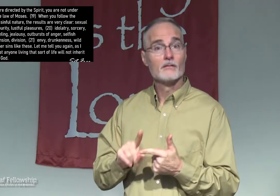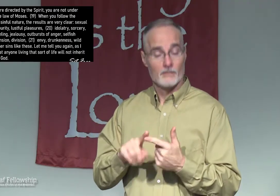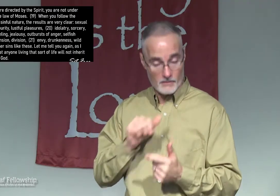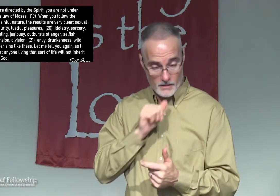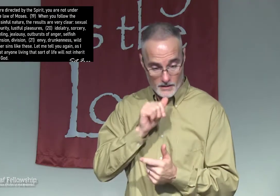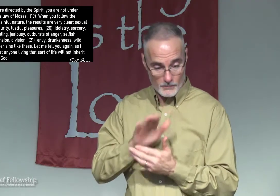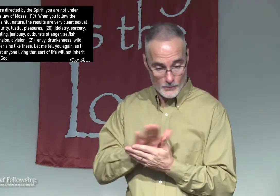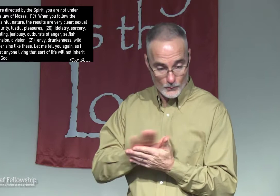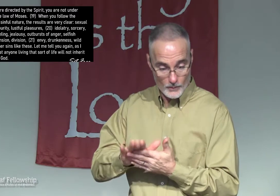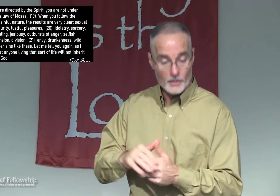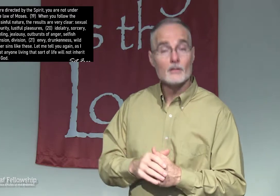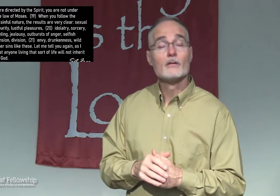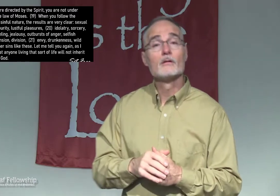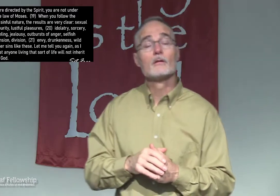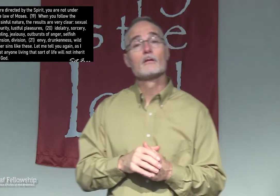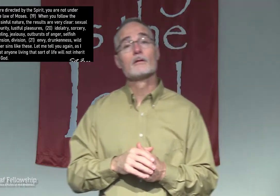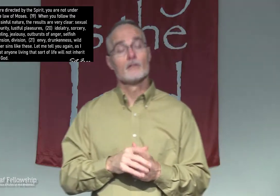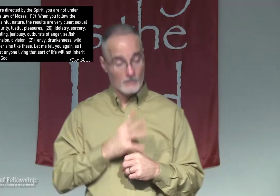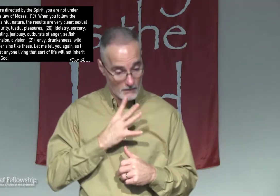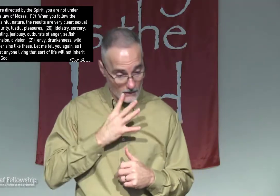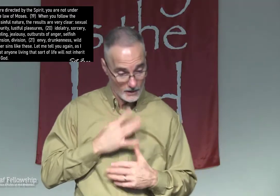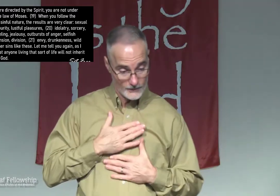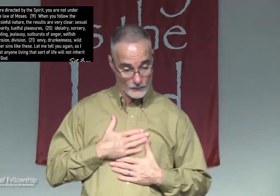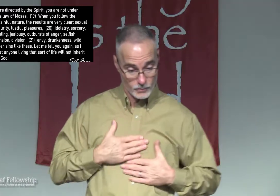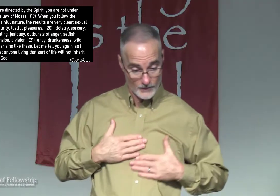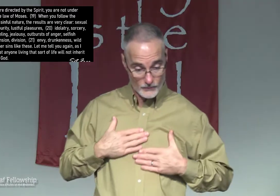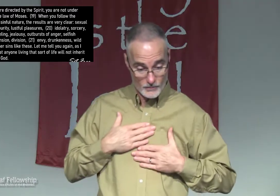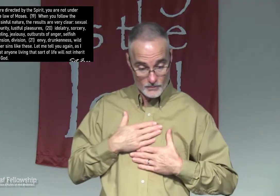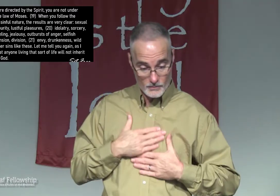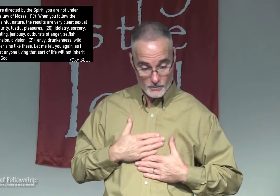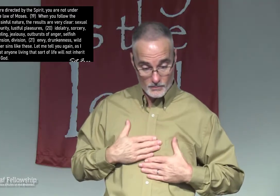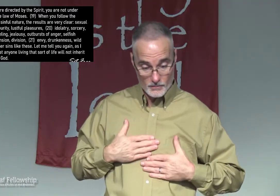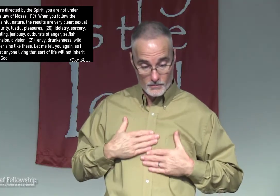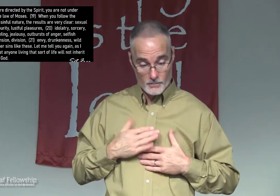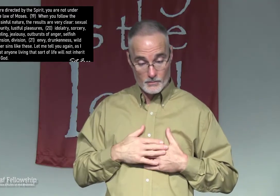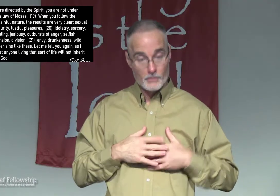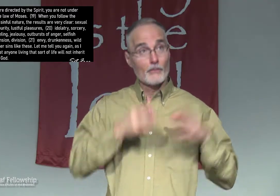immorality, impurity, lustful pleasures,